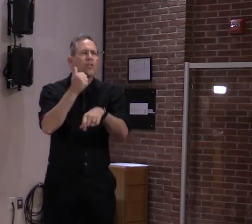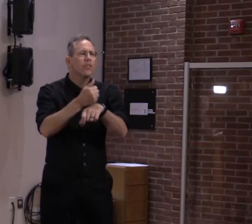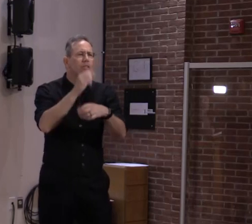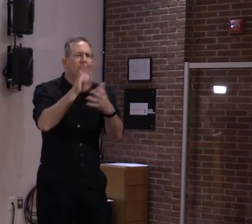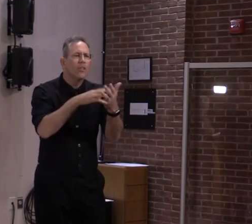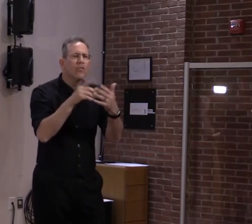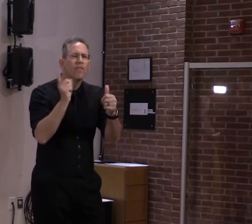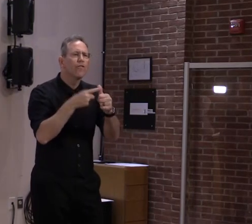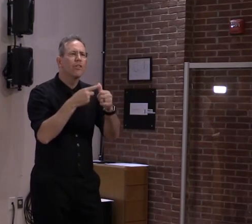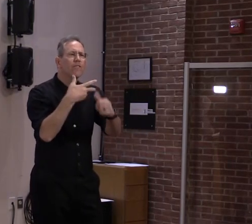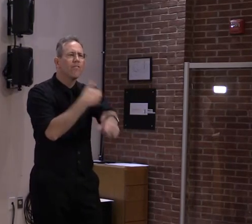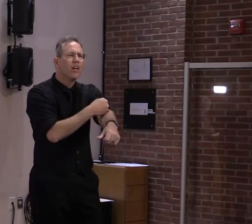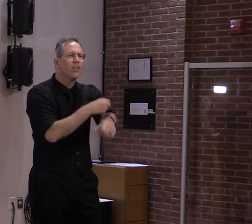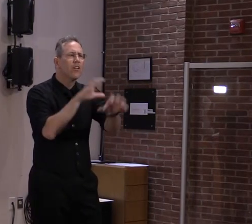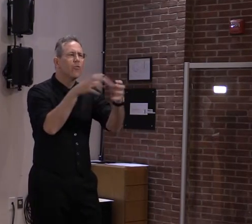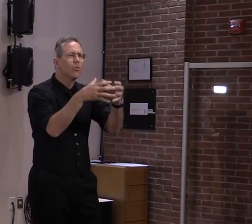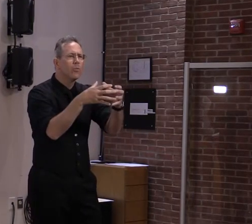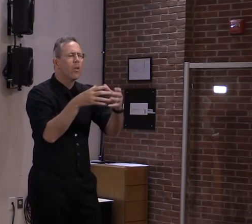Let me just check on that, Peter.